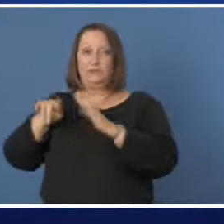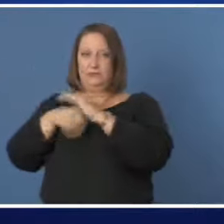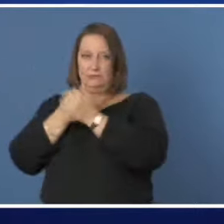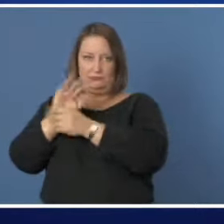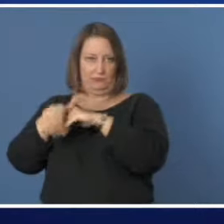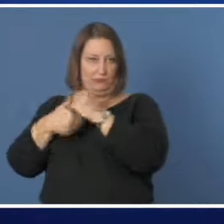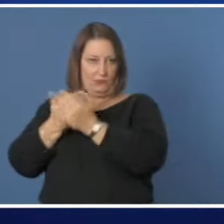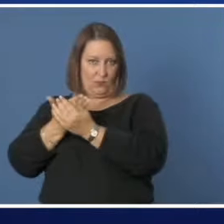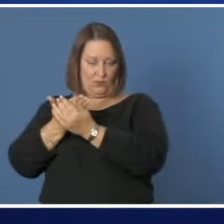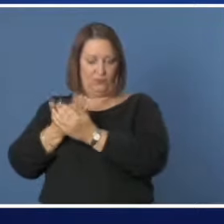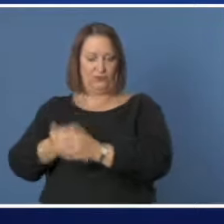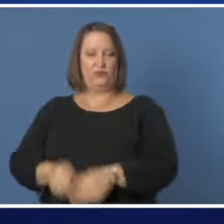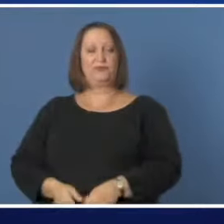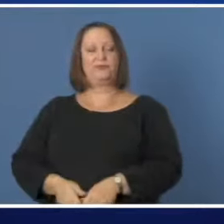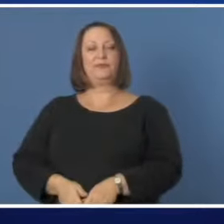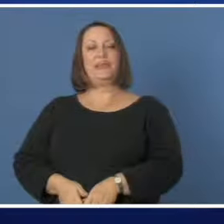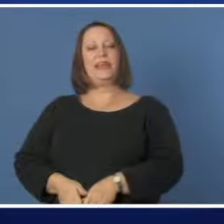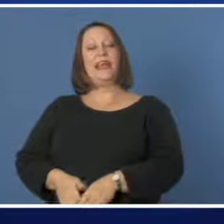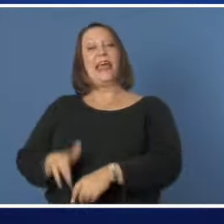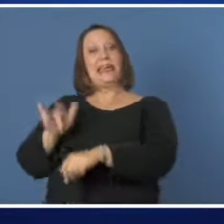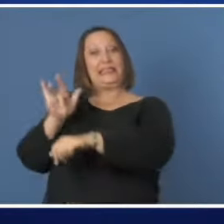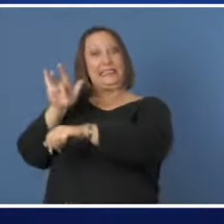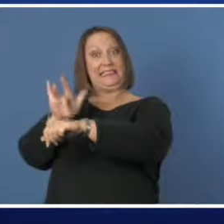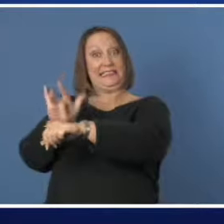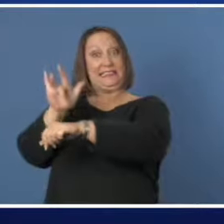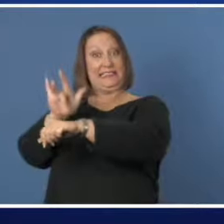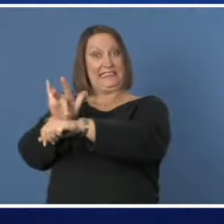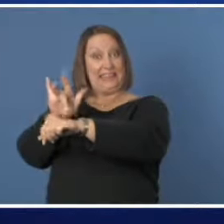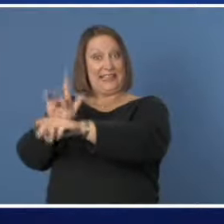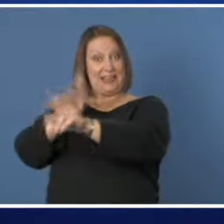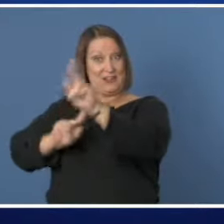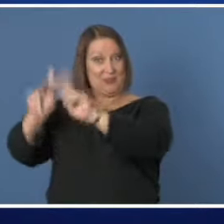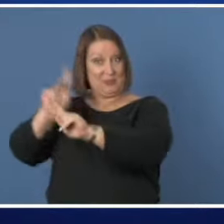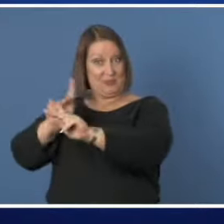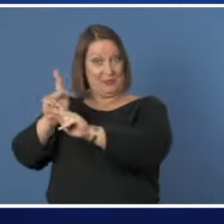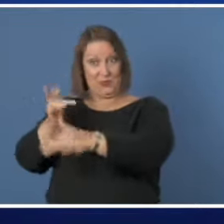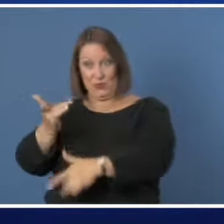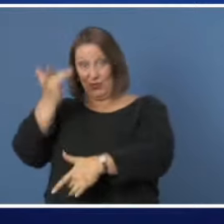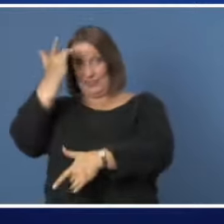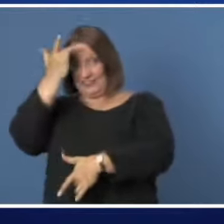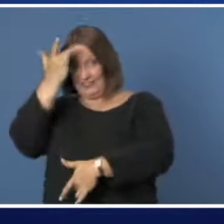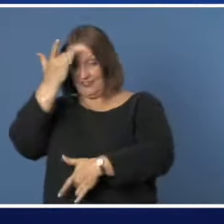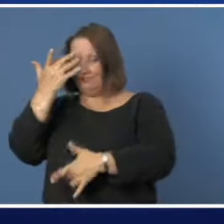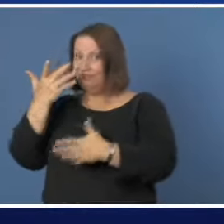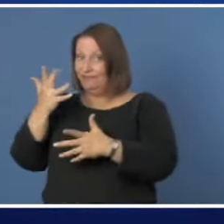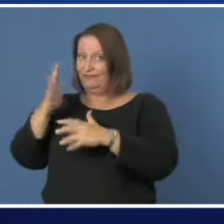And before and after every contact with those who are sick